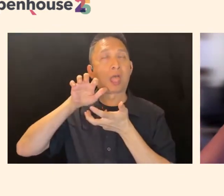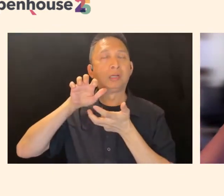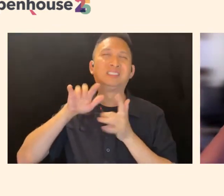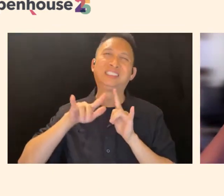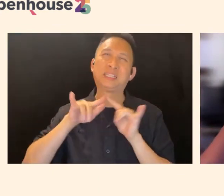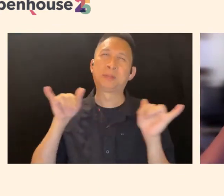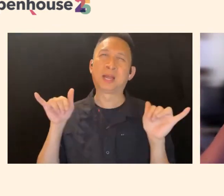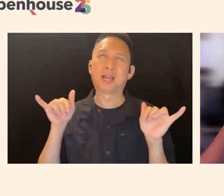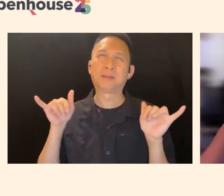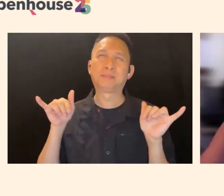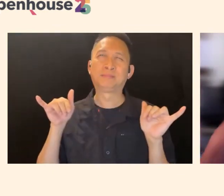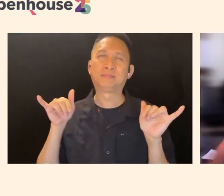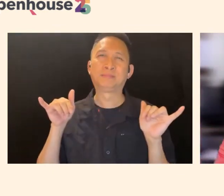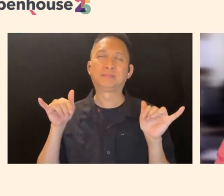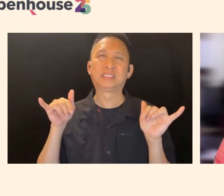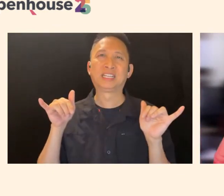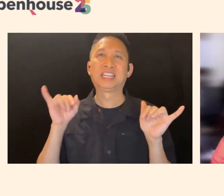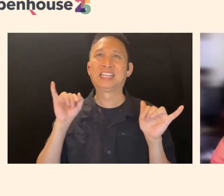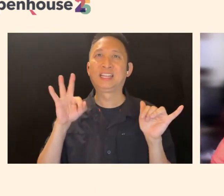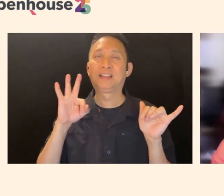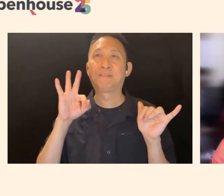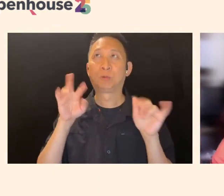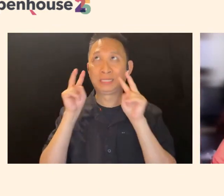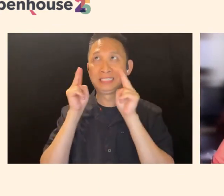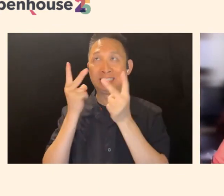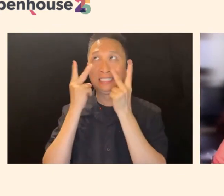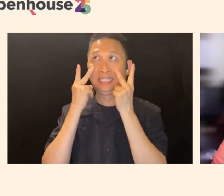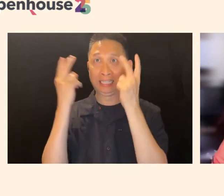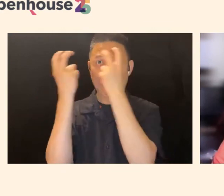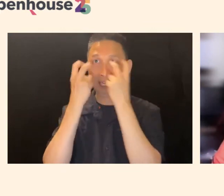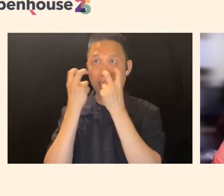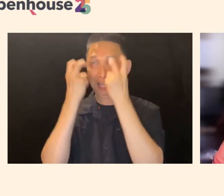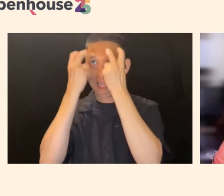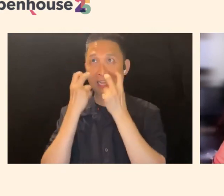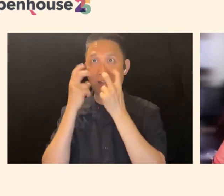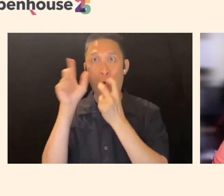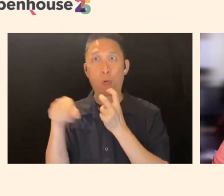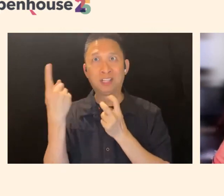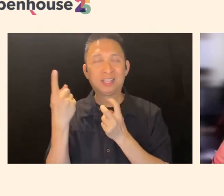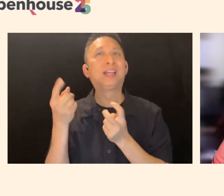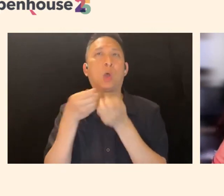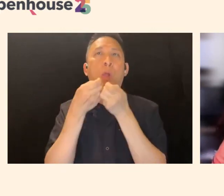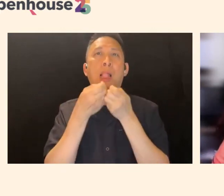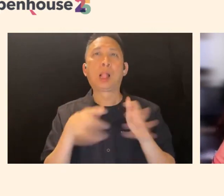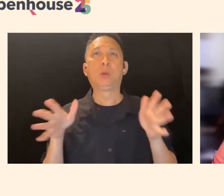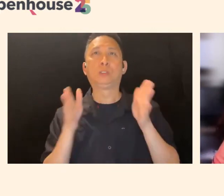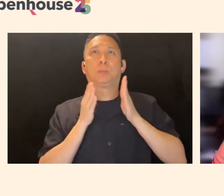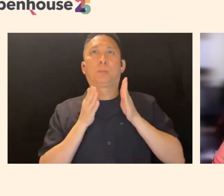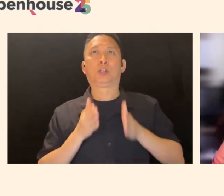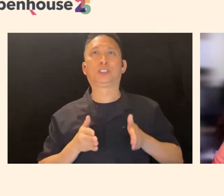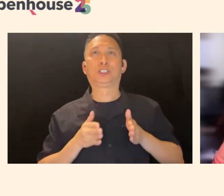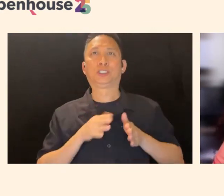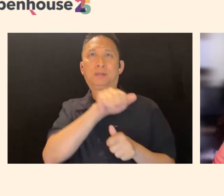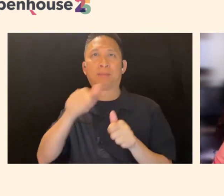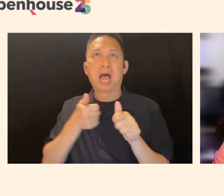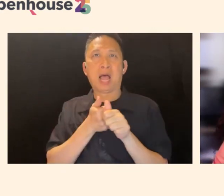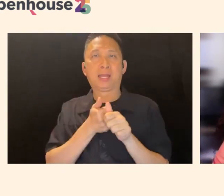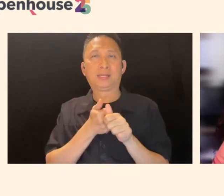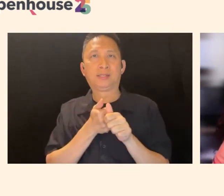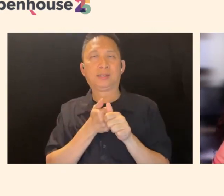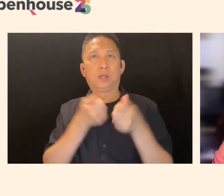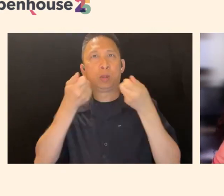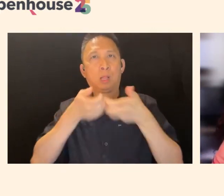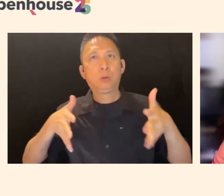the humanity behind the statistics. There are individuals whose lives need to be transformed, specifically that need to be